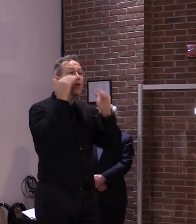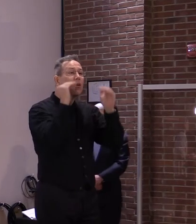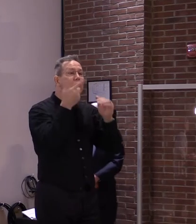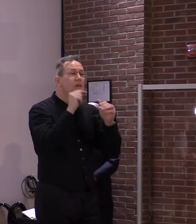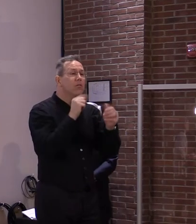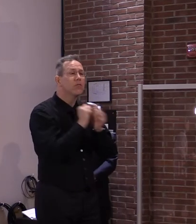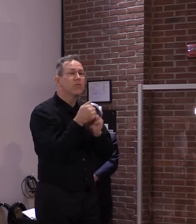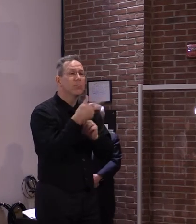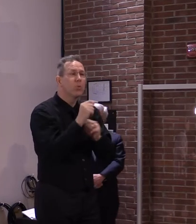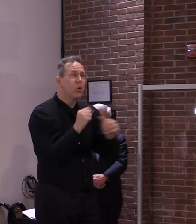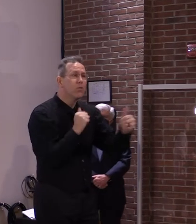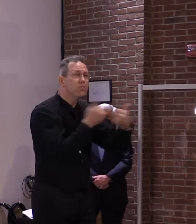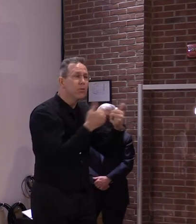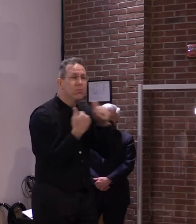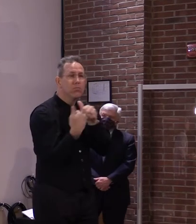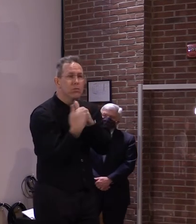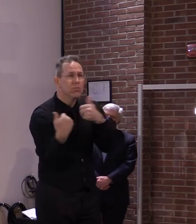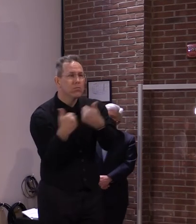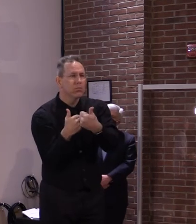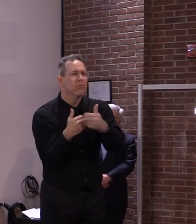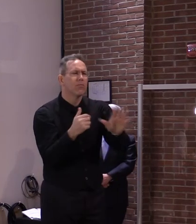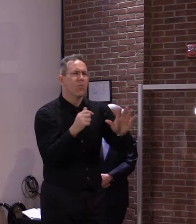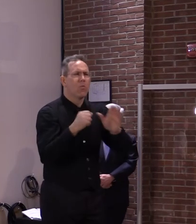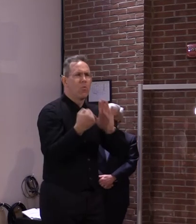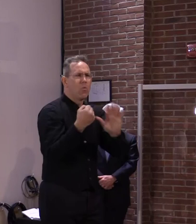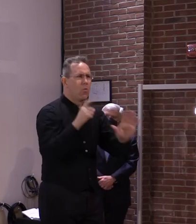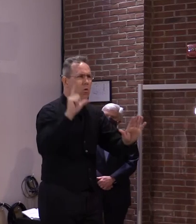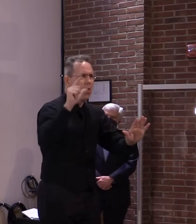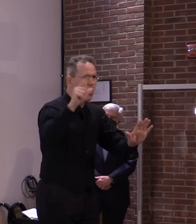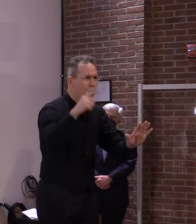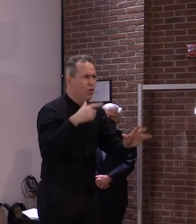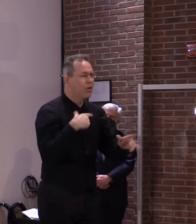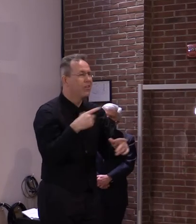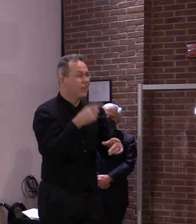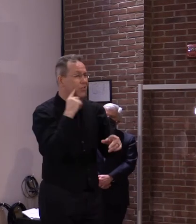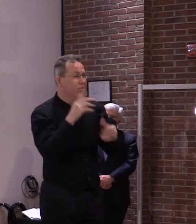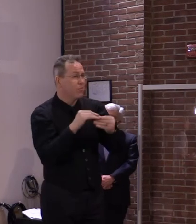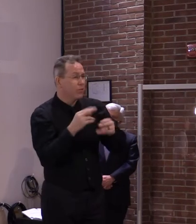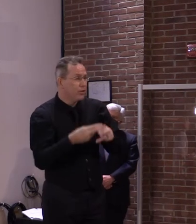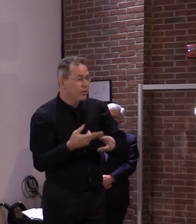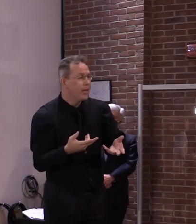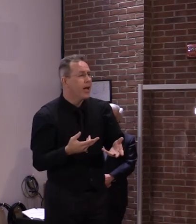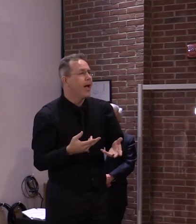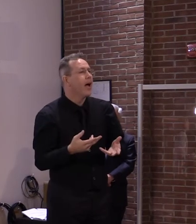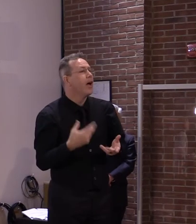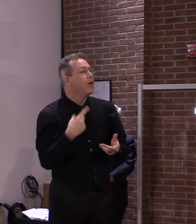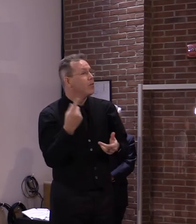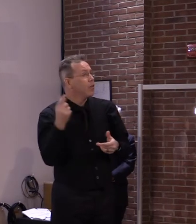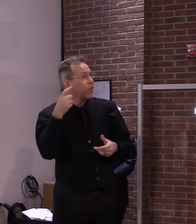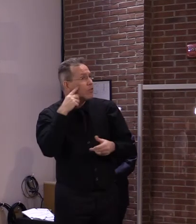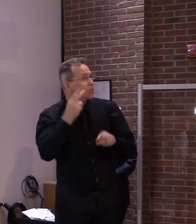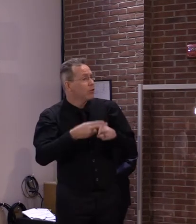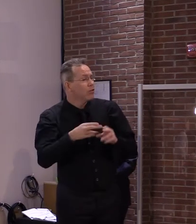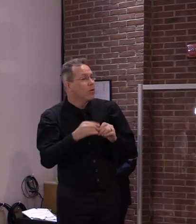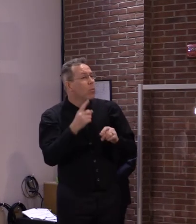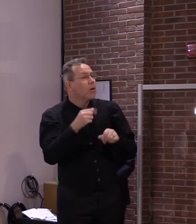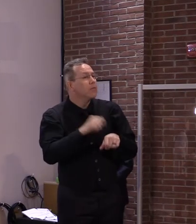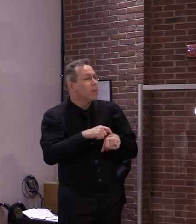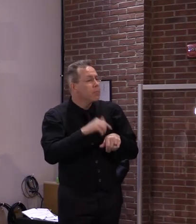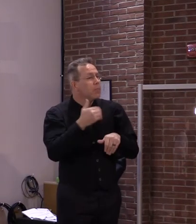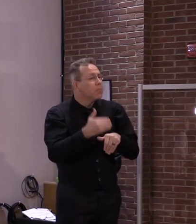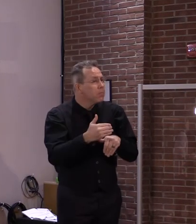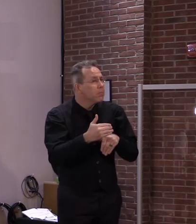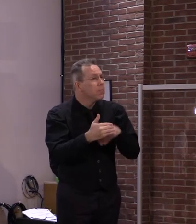governor described in his opening part of the the going slow and taking a measured cautious approach we know that that it was